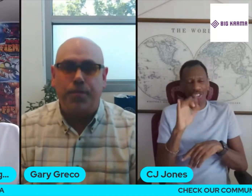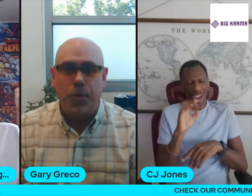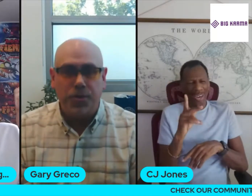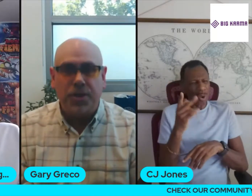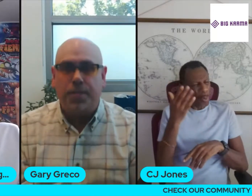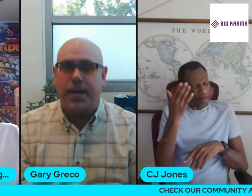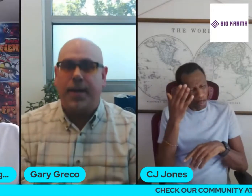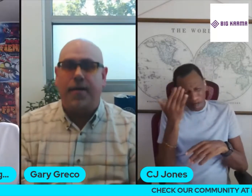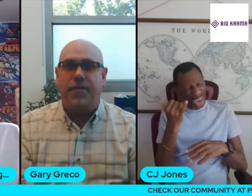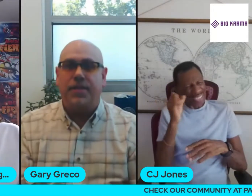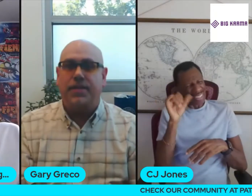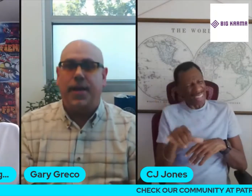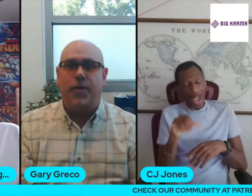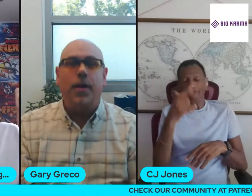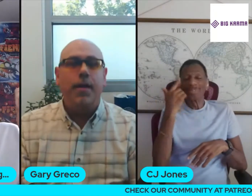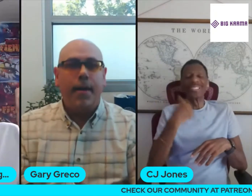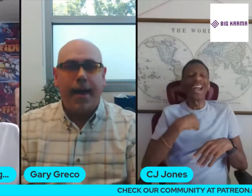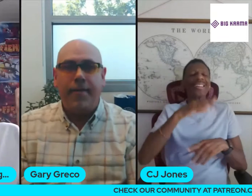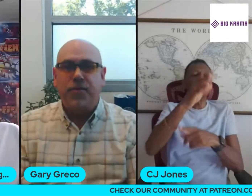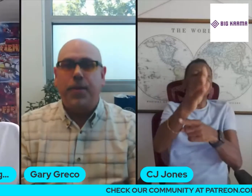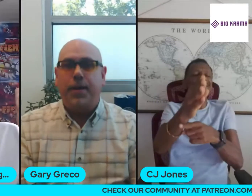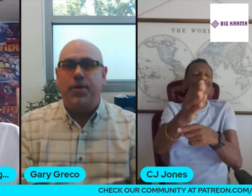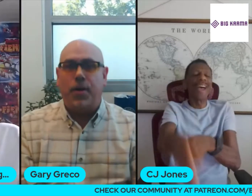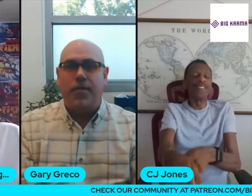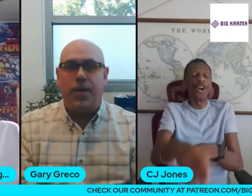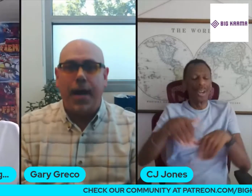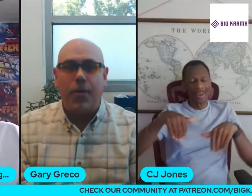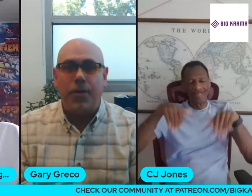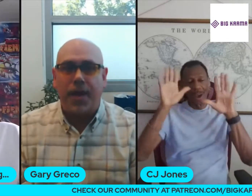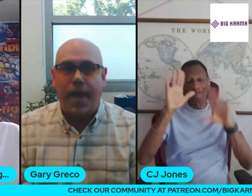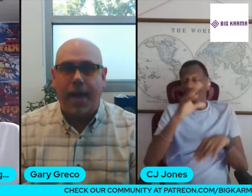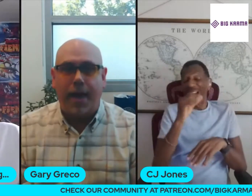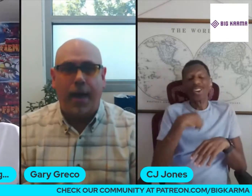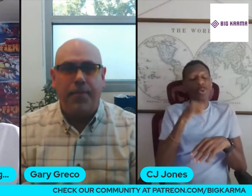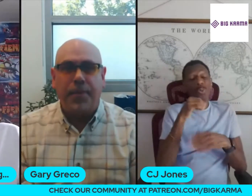just boosted my confidence level after Baby Driver,